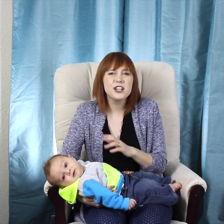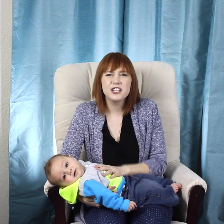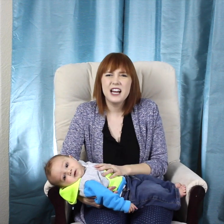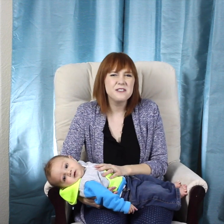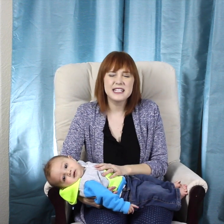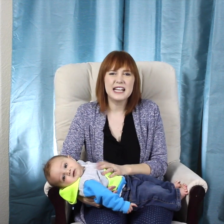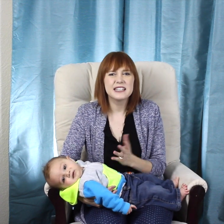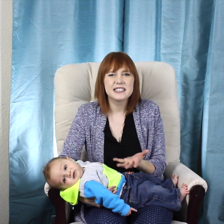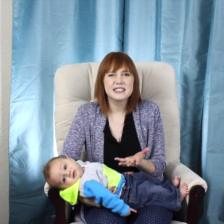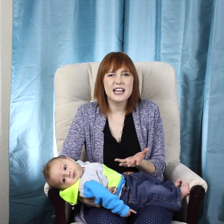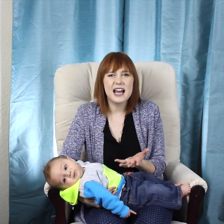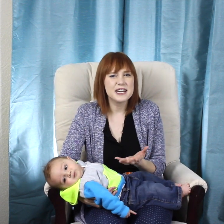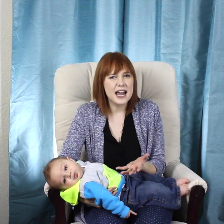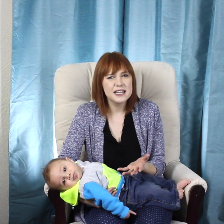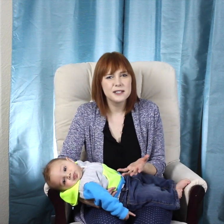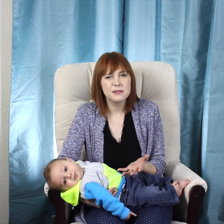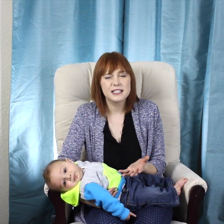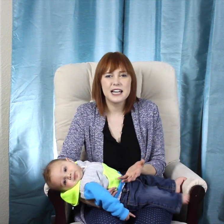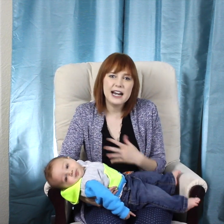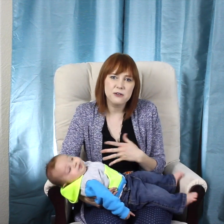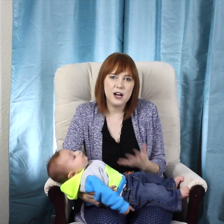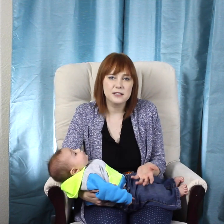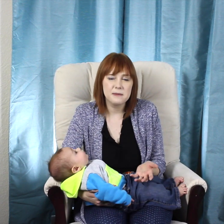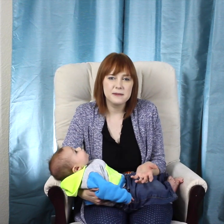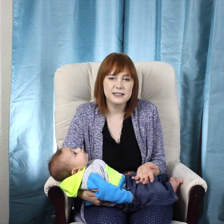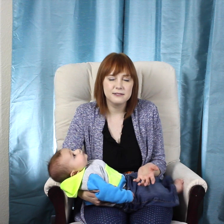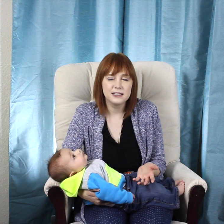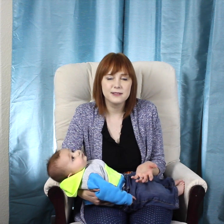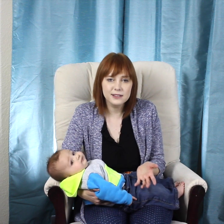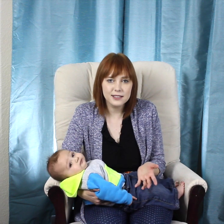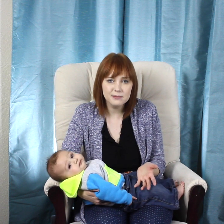And I actually, I don't sign this at night because at night I don't talk to the baby because they don't want them to sleep.